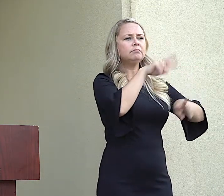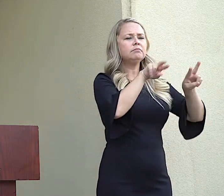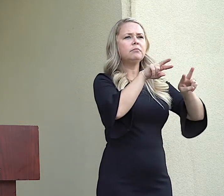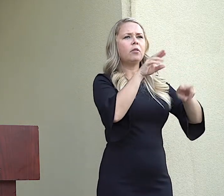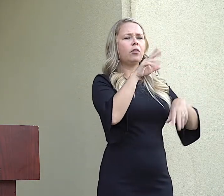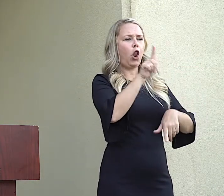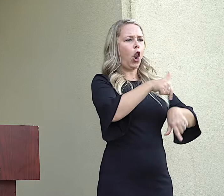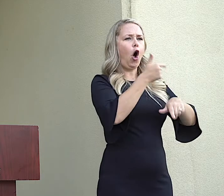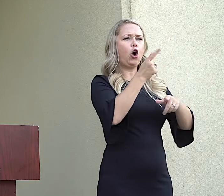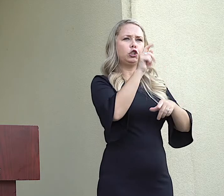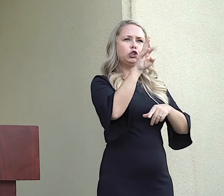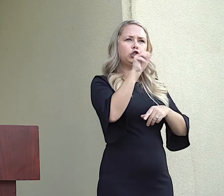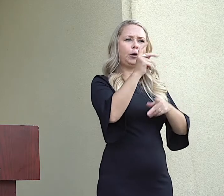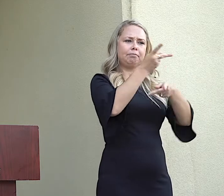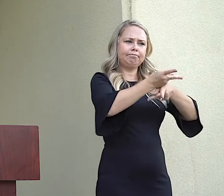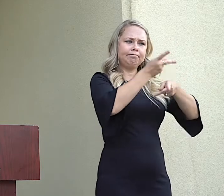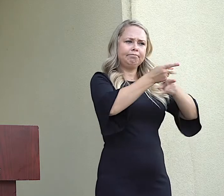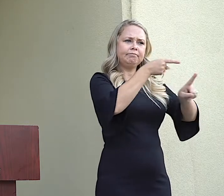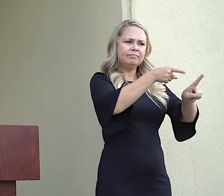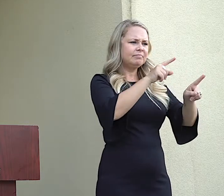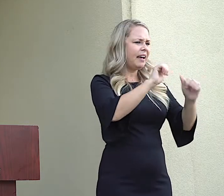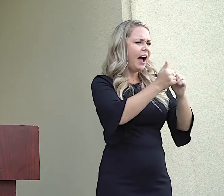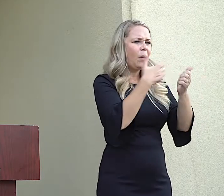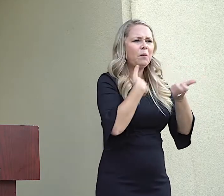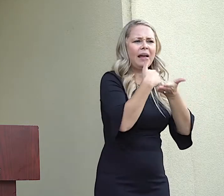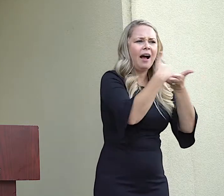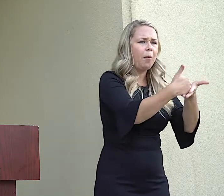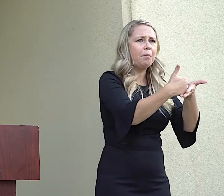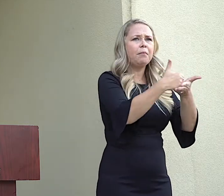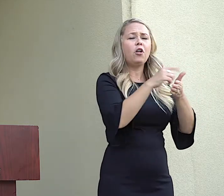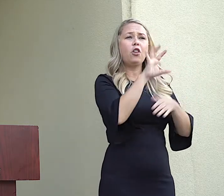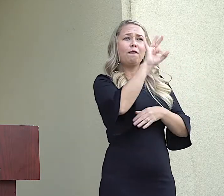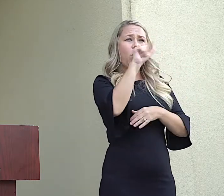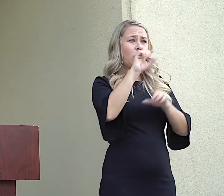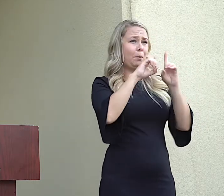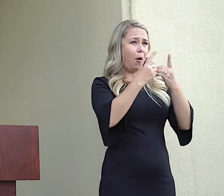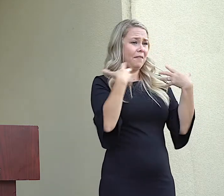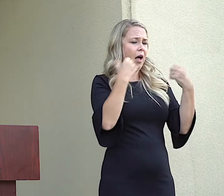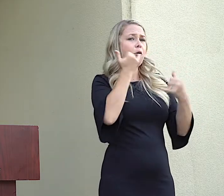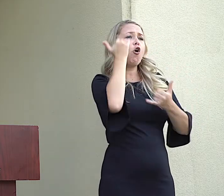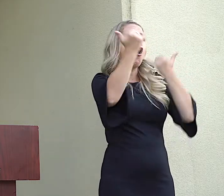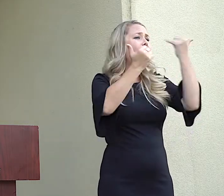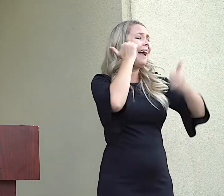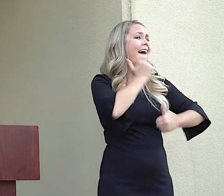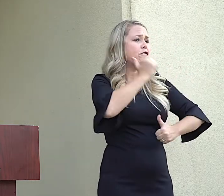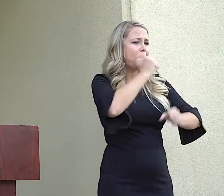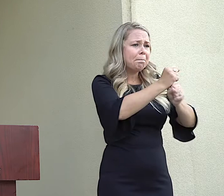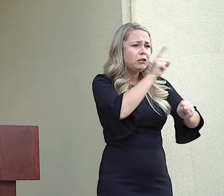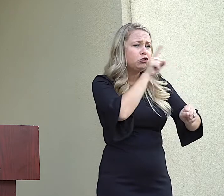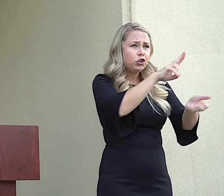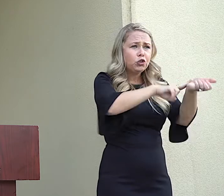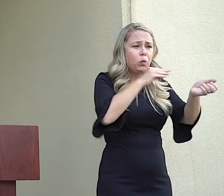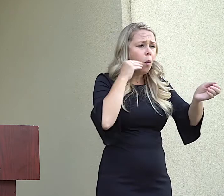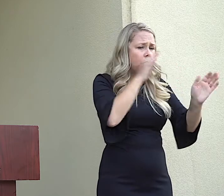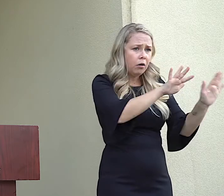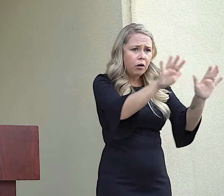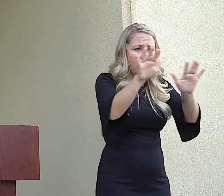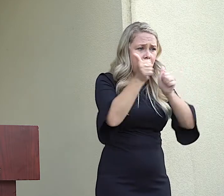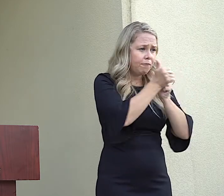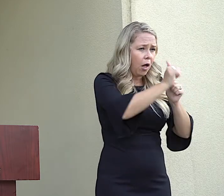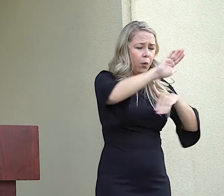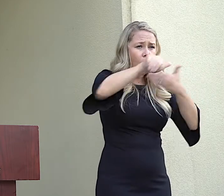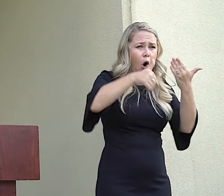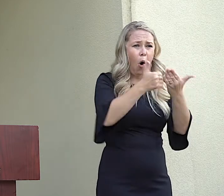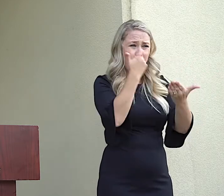needs. Currently, the Department of Health is calling every day to ensure that these facilities are following all of the